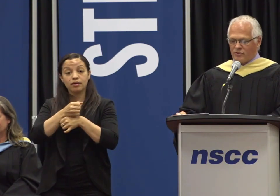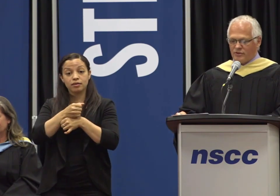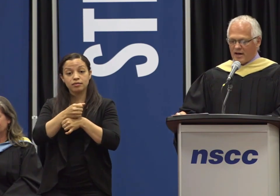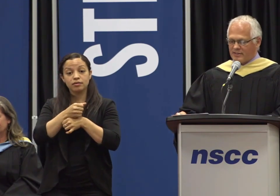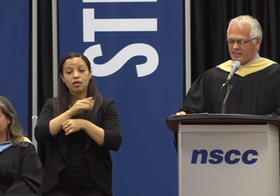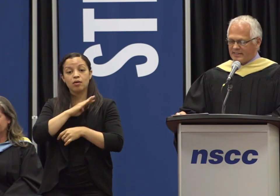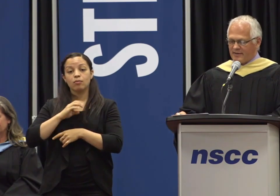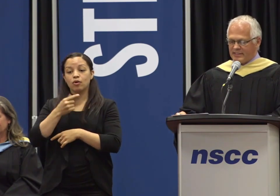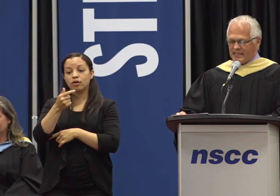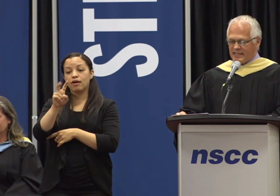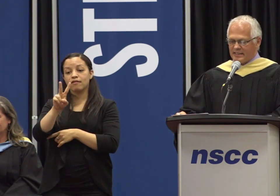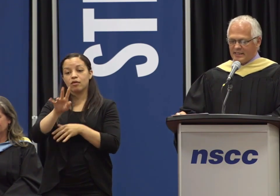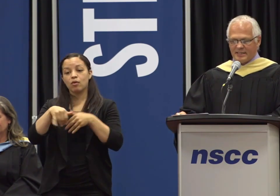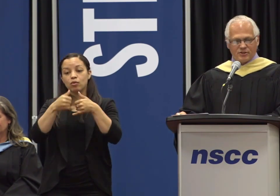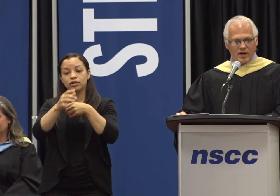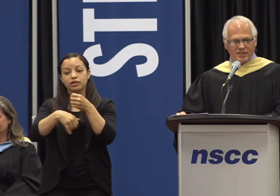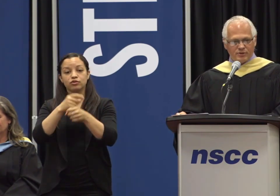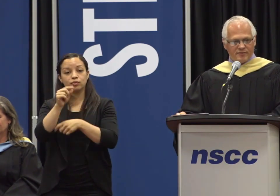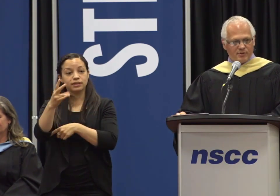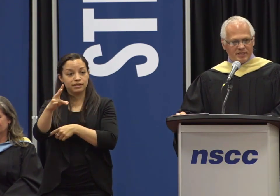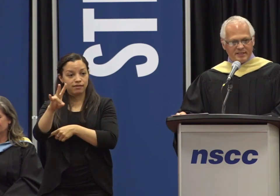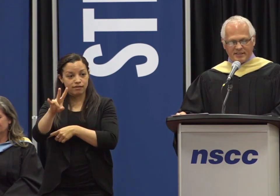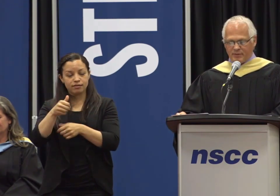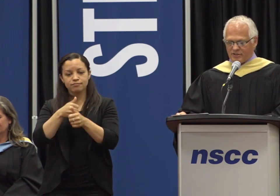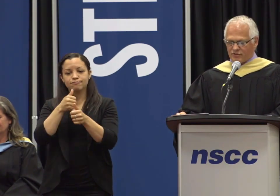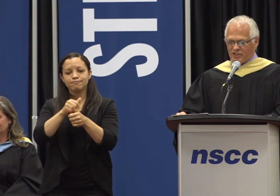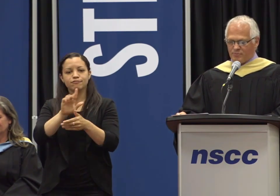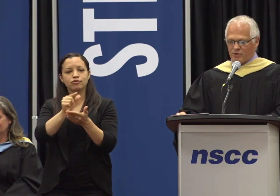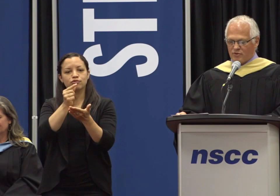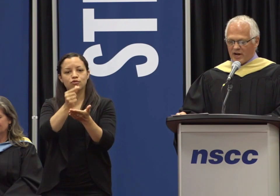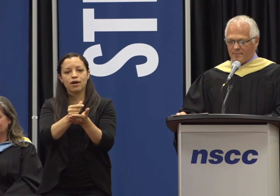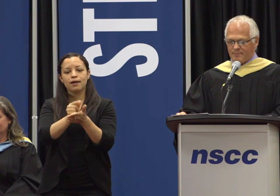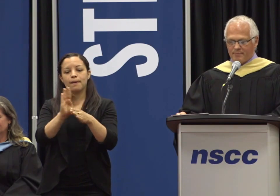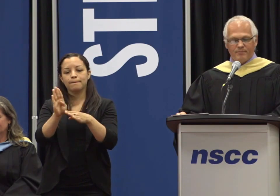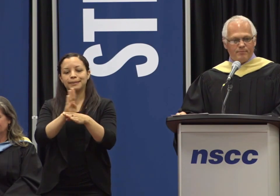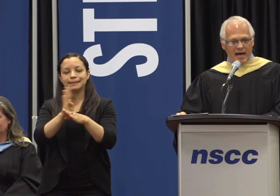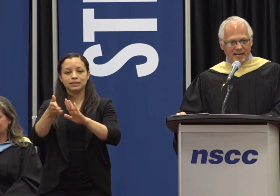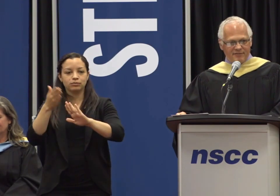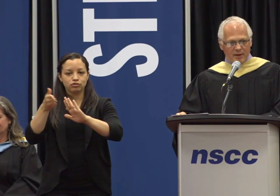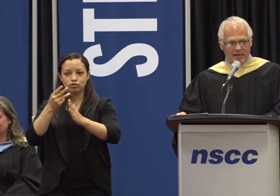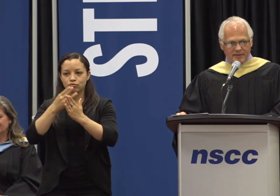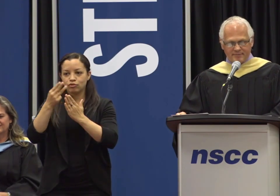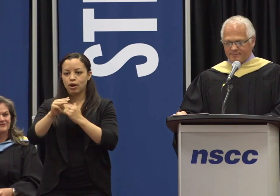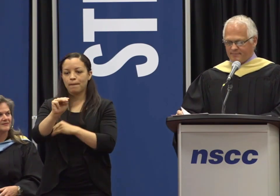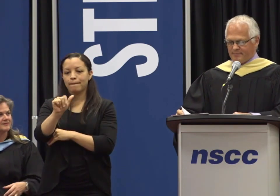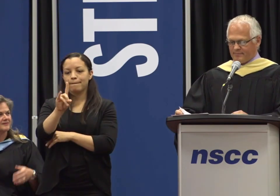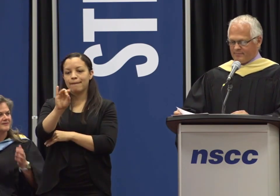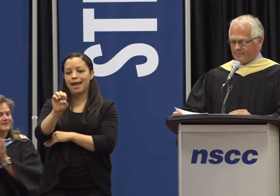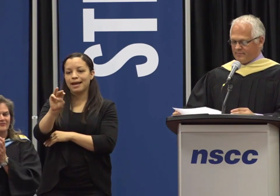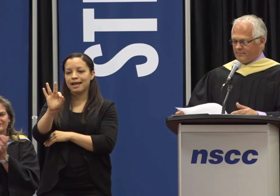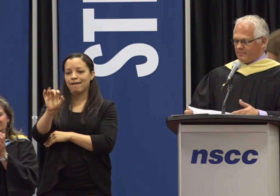Award for 2017 is a graduate of the Business Administration program, Maddie Fleming.